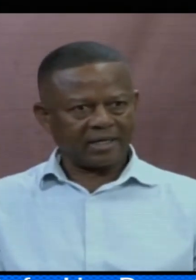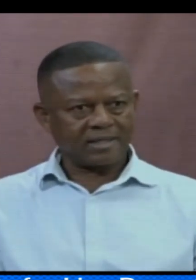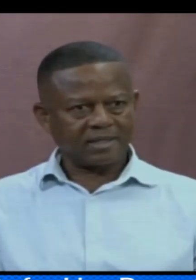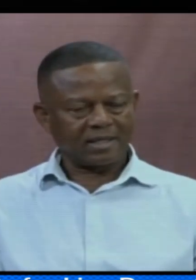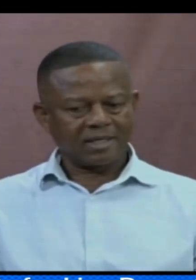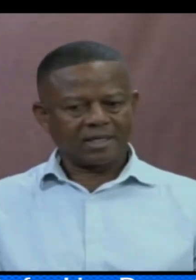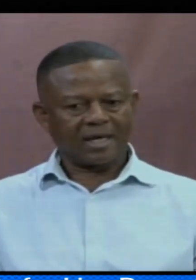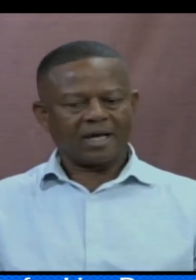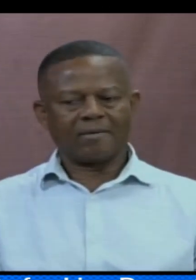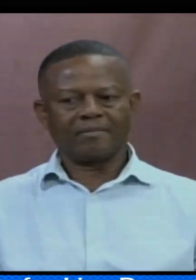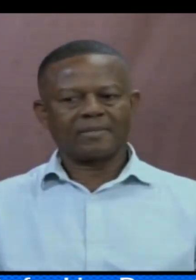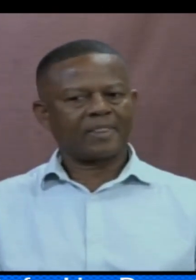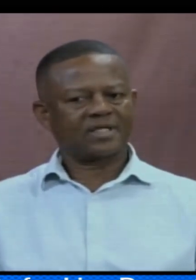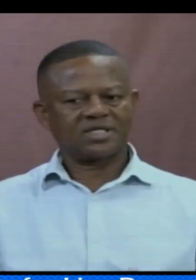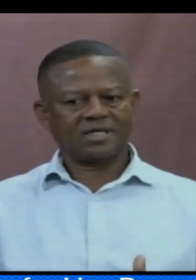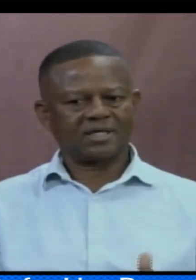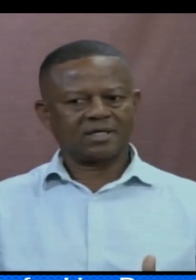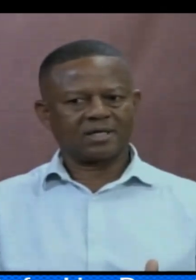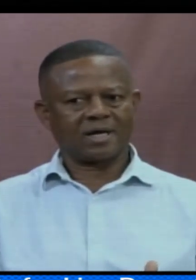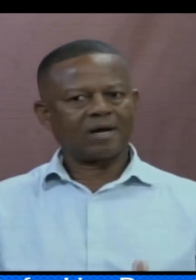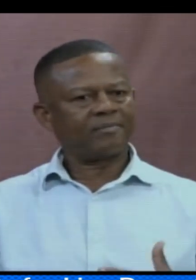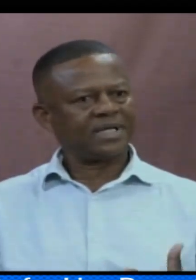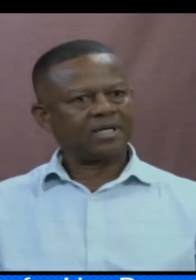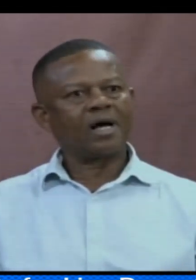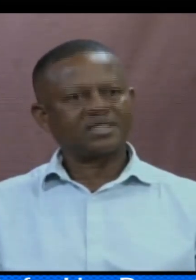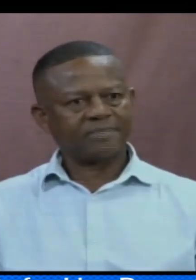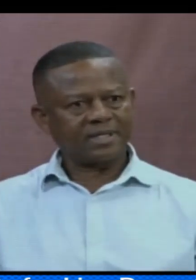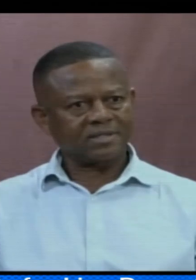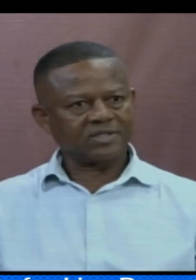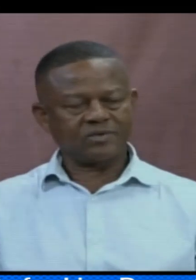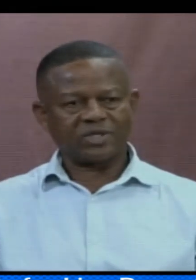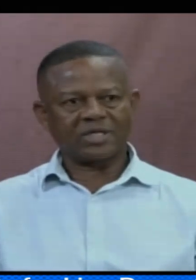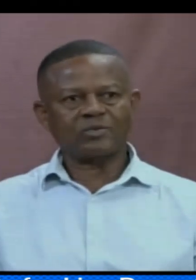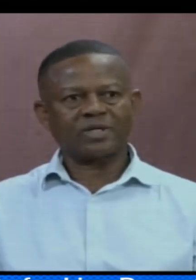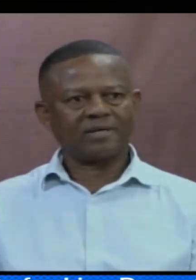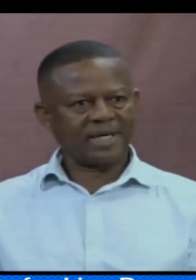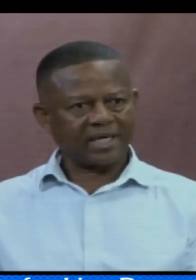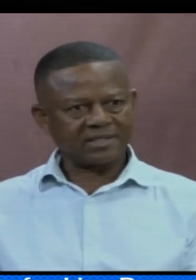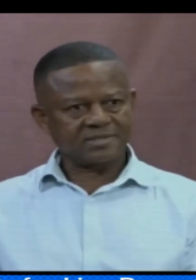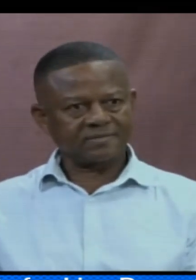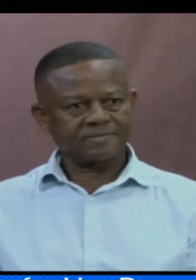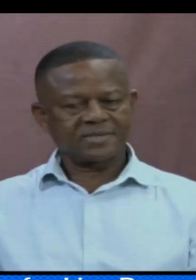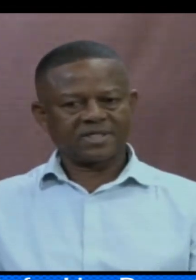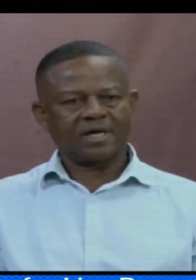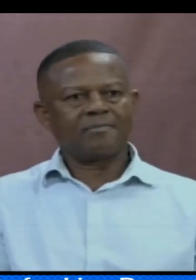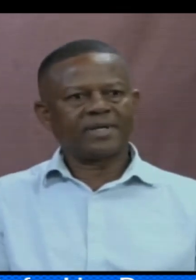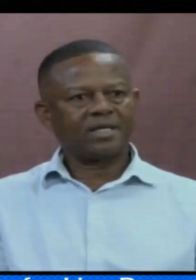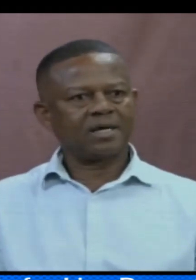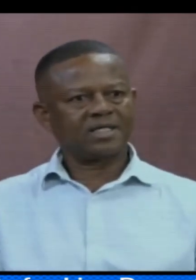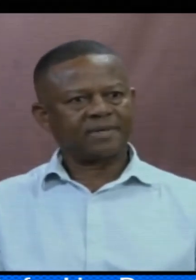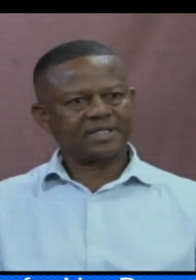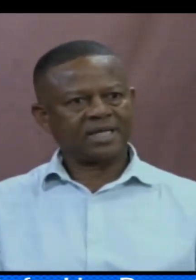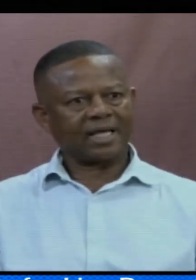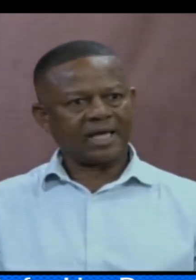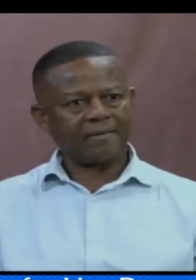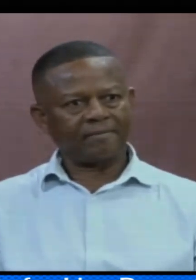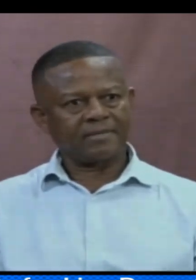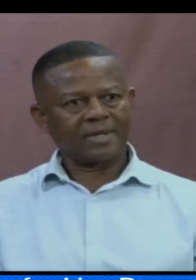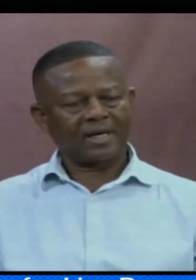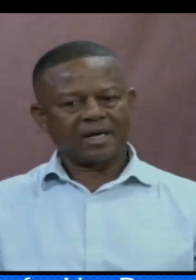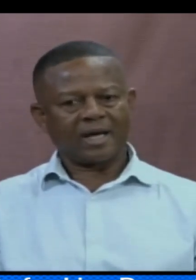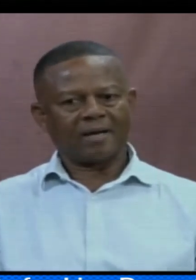unwell again. She accompanied her husband, so she was not one of the players. She accompanied her husband to